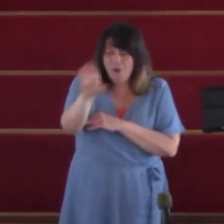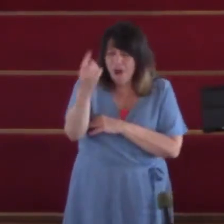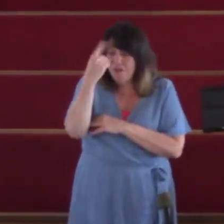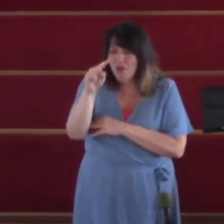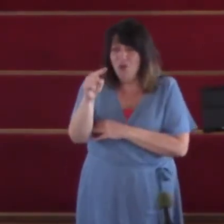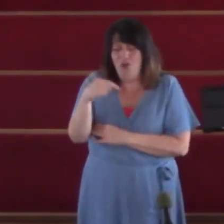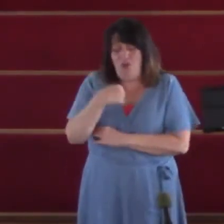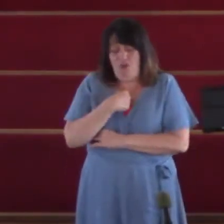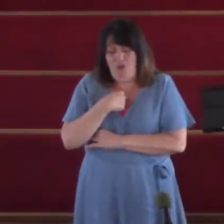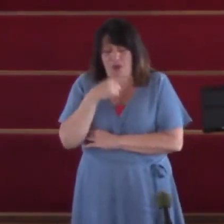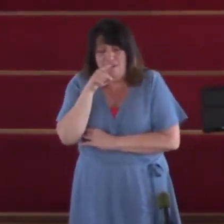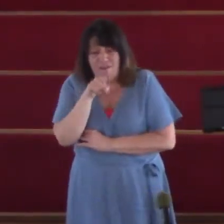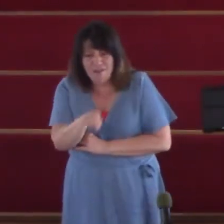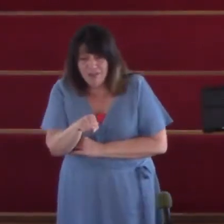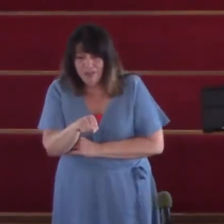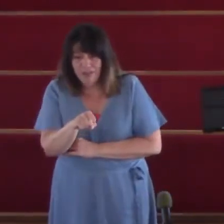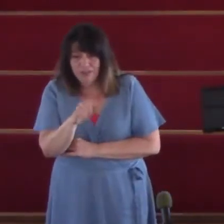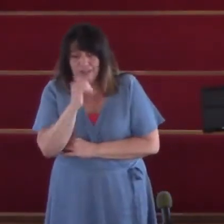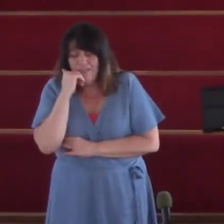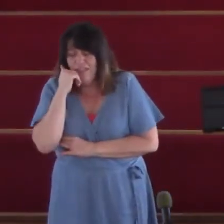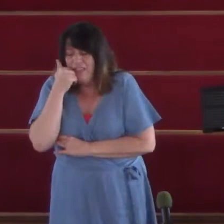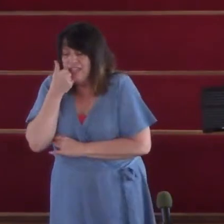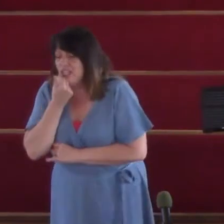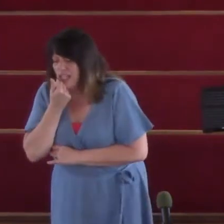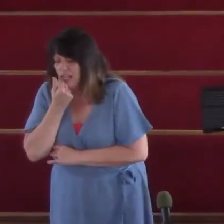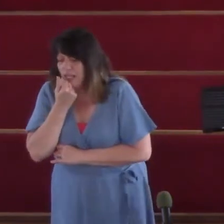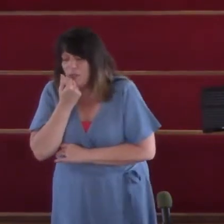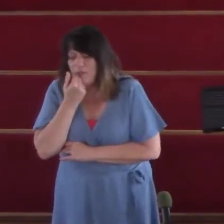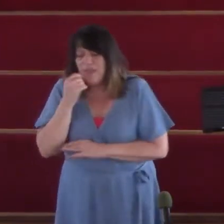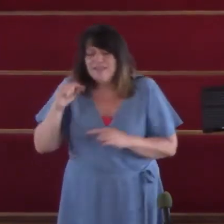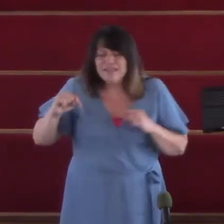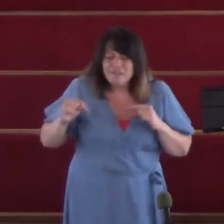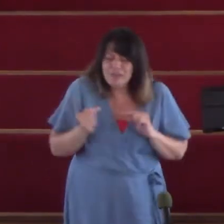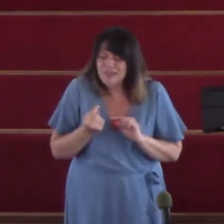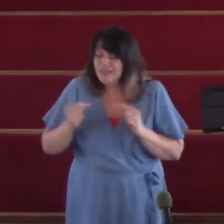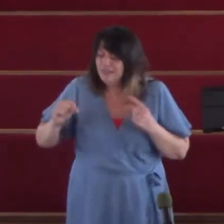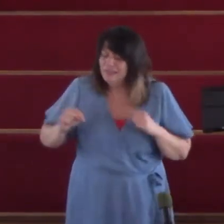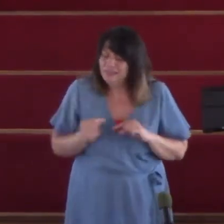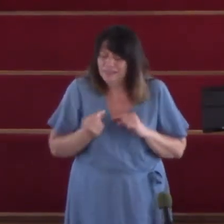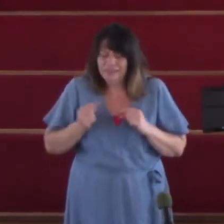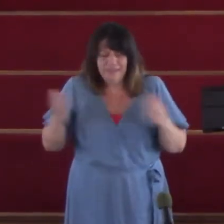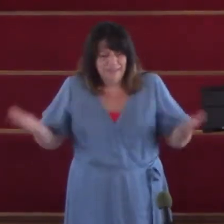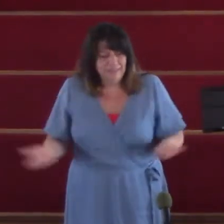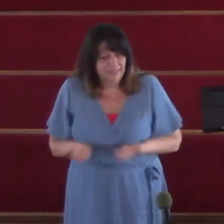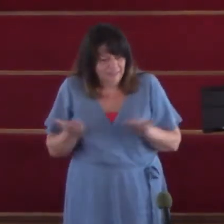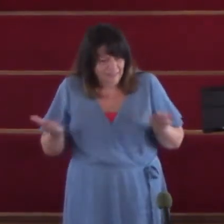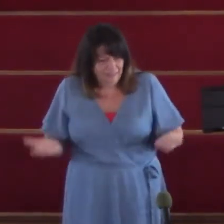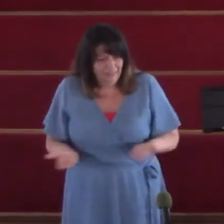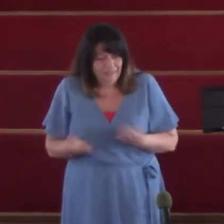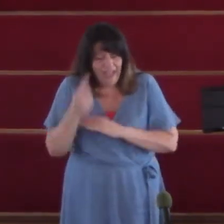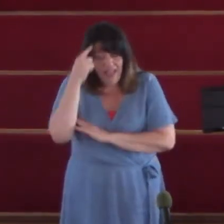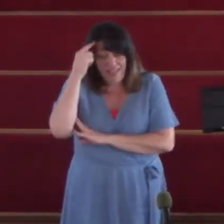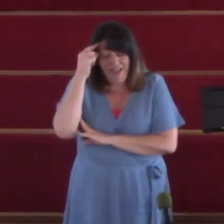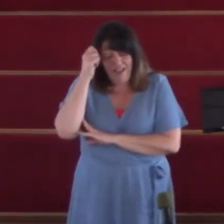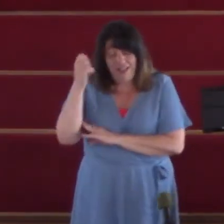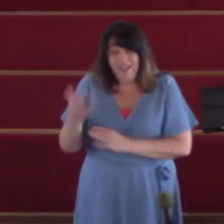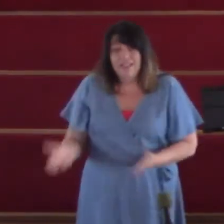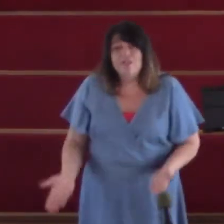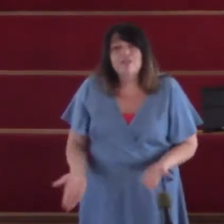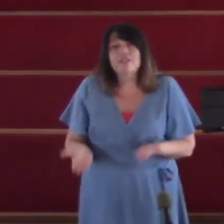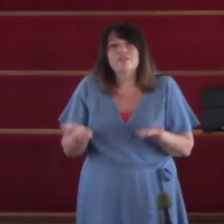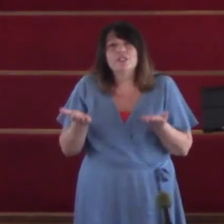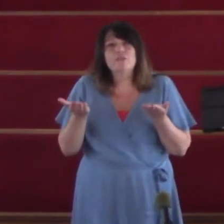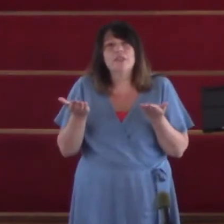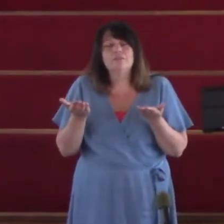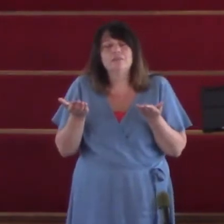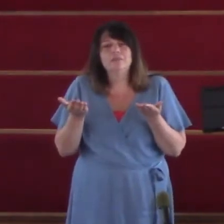I suffered the shame and the torments, my friend, that were there. I thought as they lifted him up, my friend, no doubt